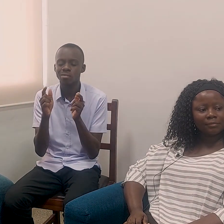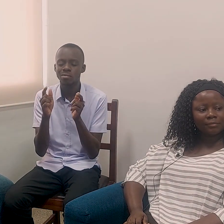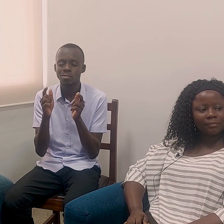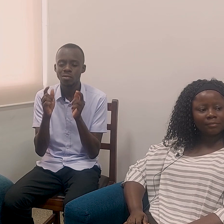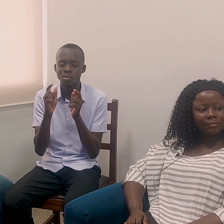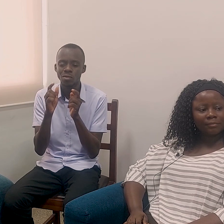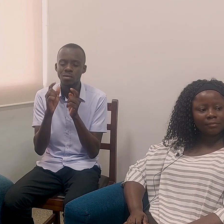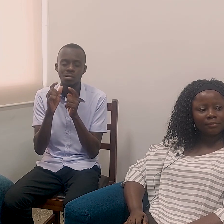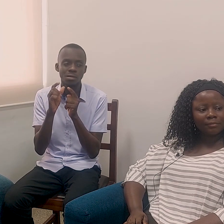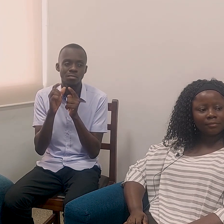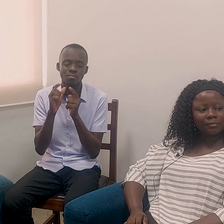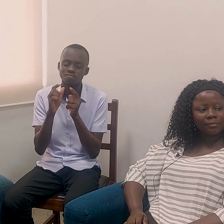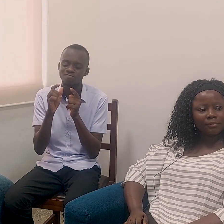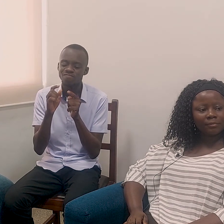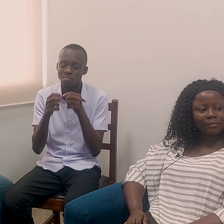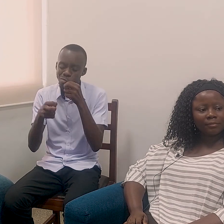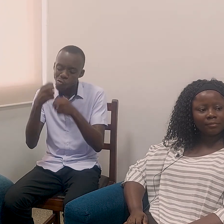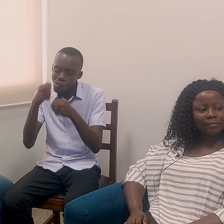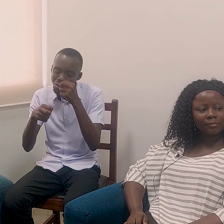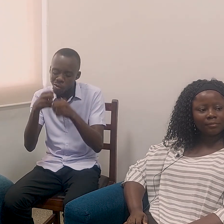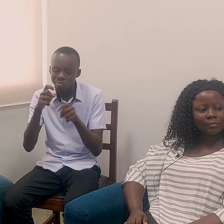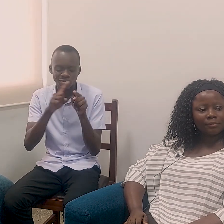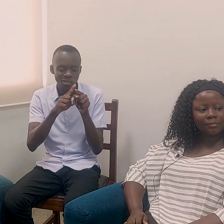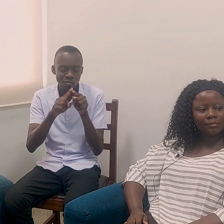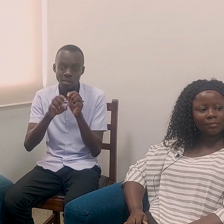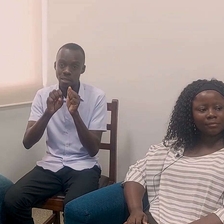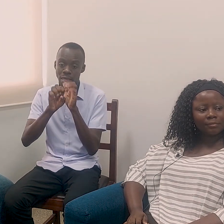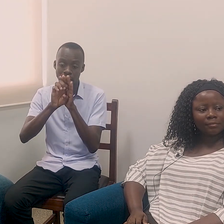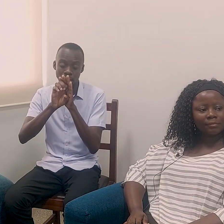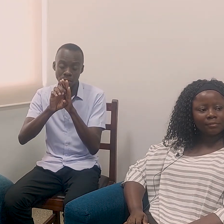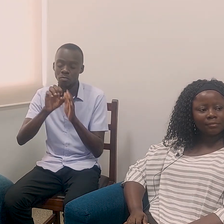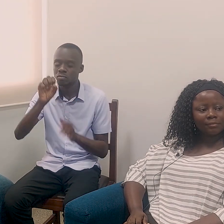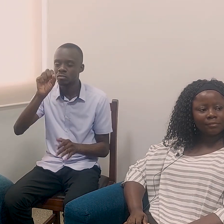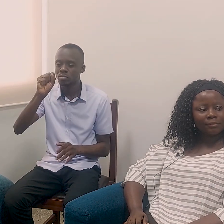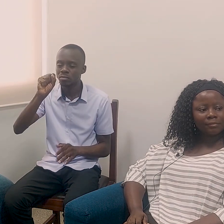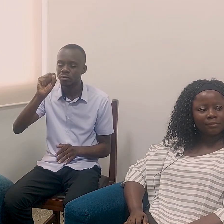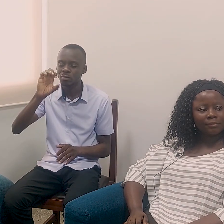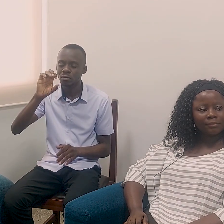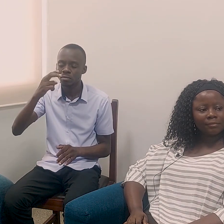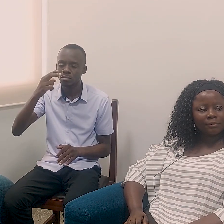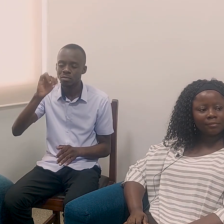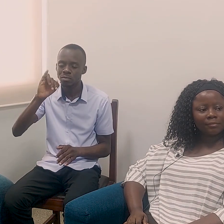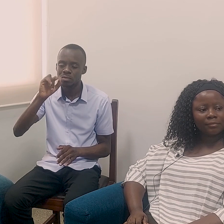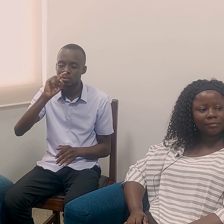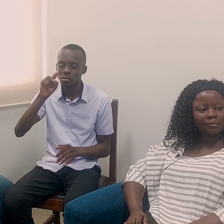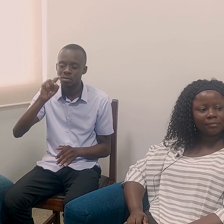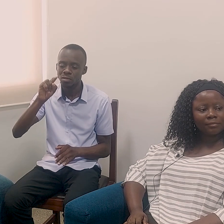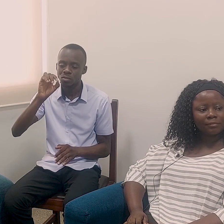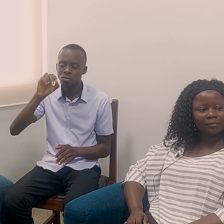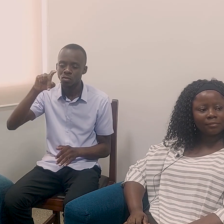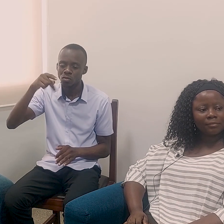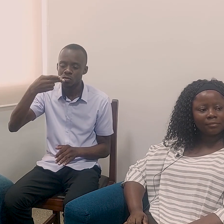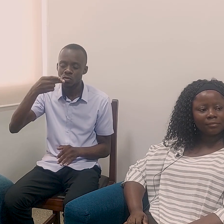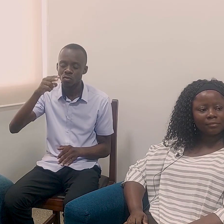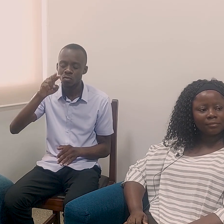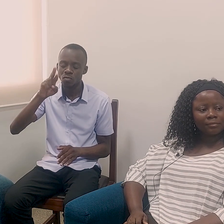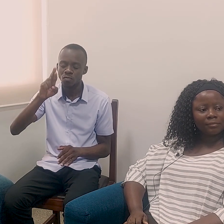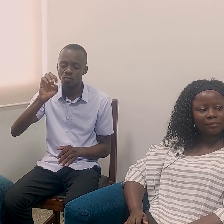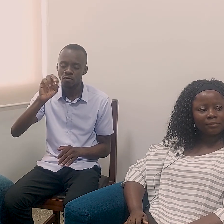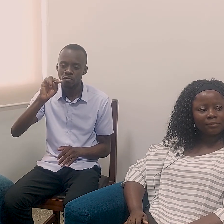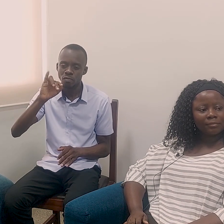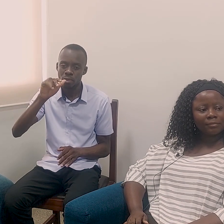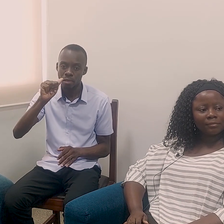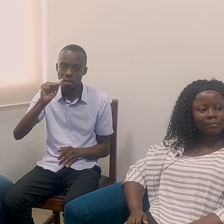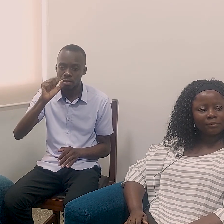schizophrenia, split personality, multiple personality disorder, or any other ones anybody would like to talk about,